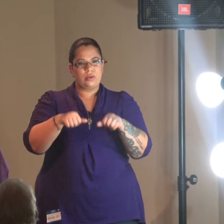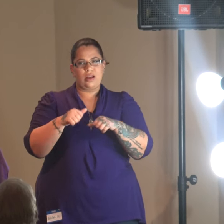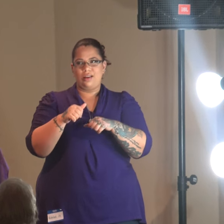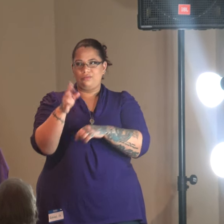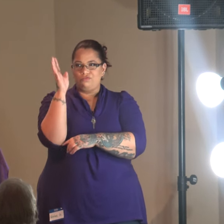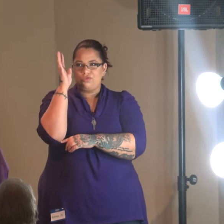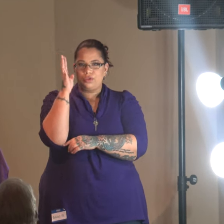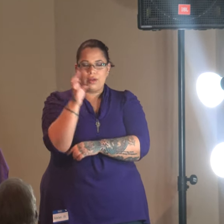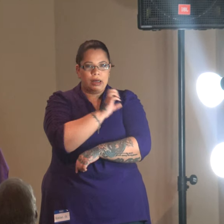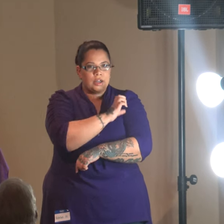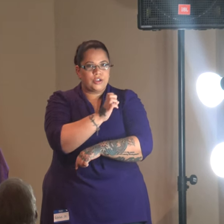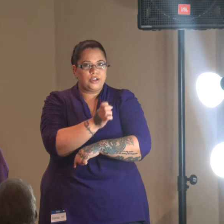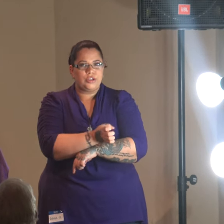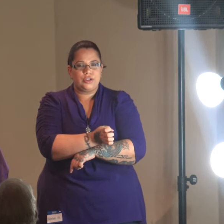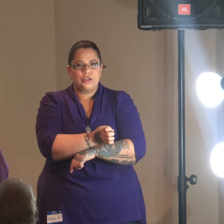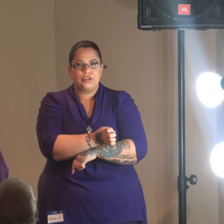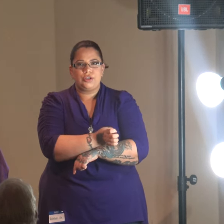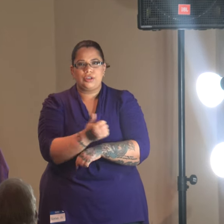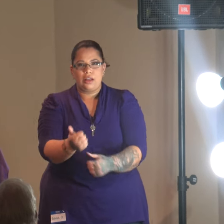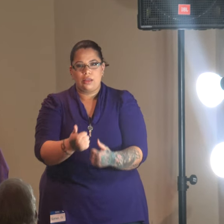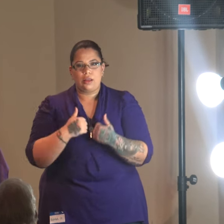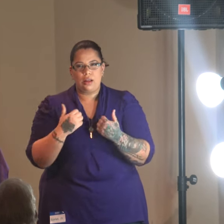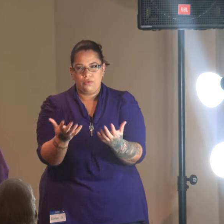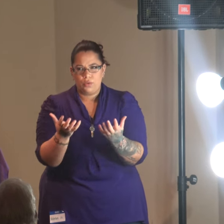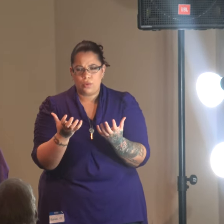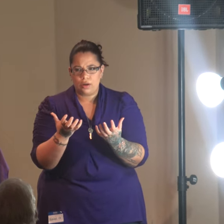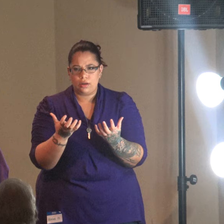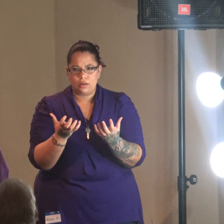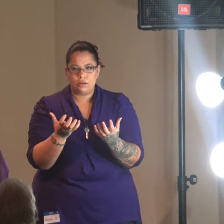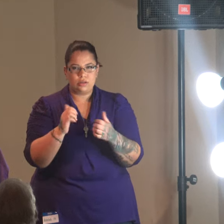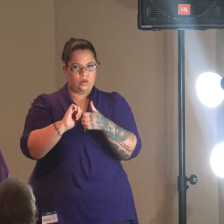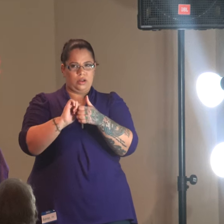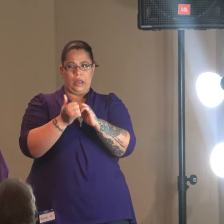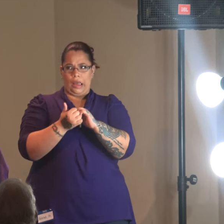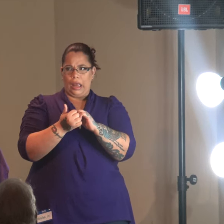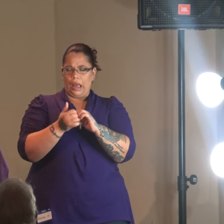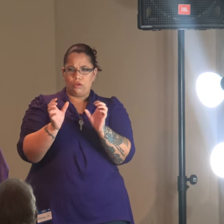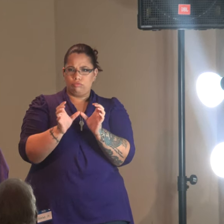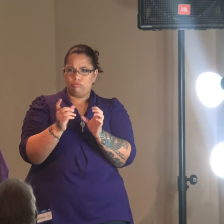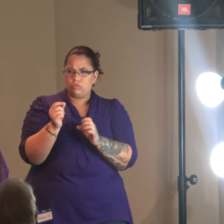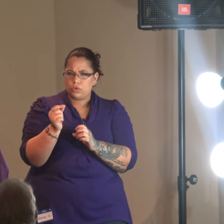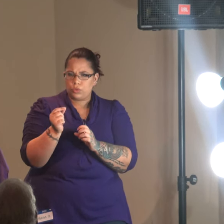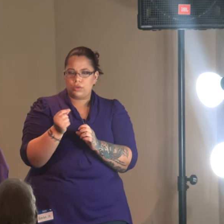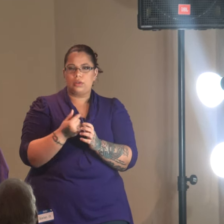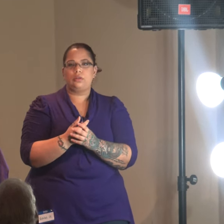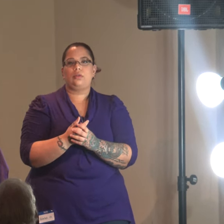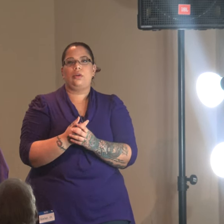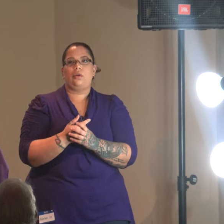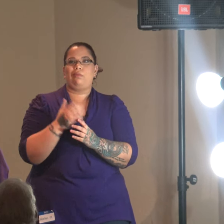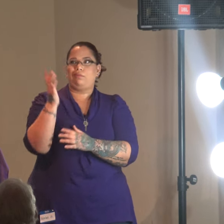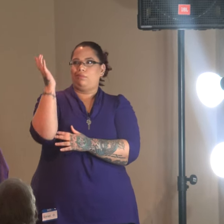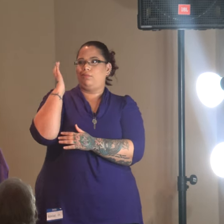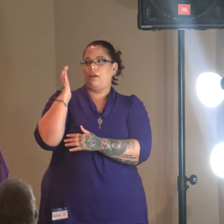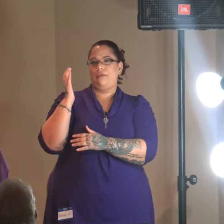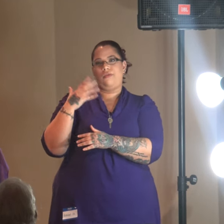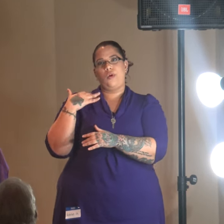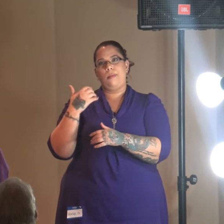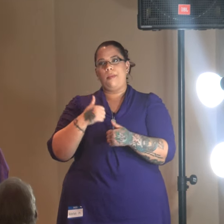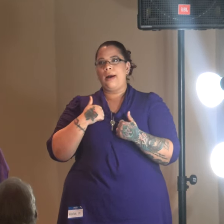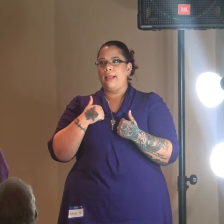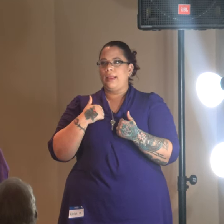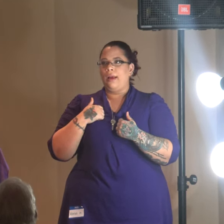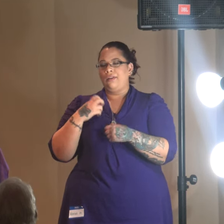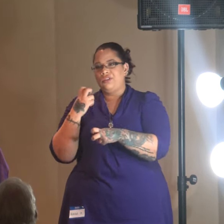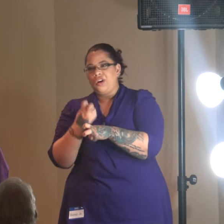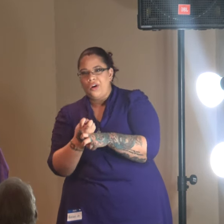create energetically the life you truly desire. So how do you do that when you've had all this conditioning that says life is hard and then you